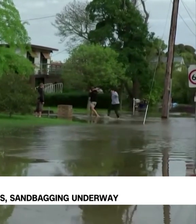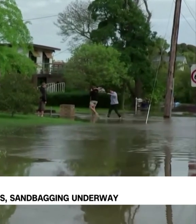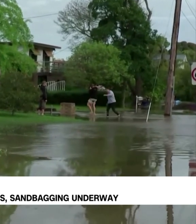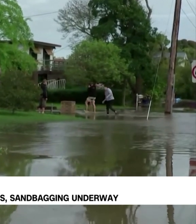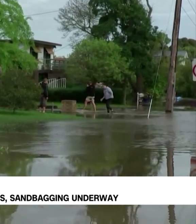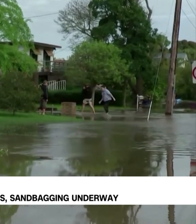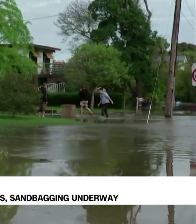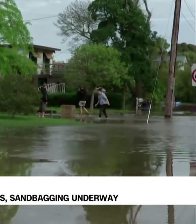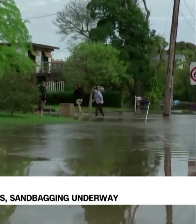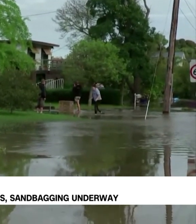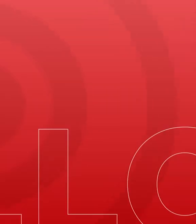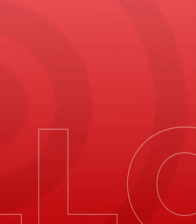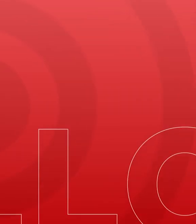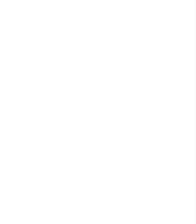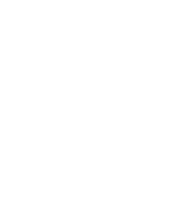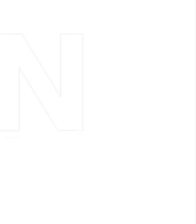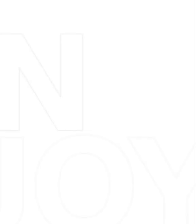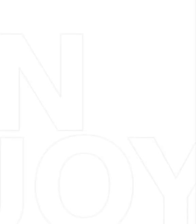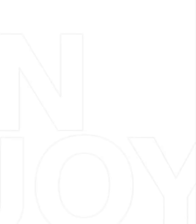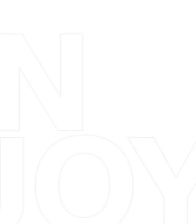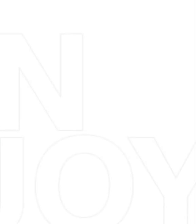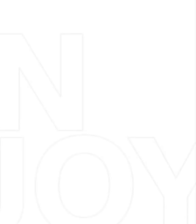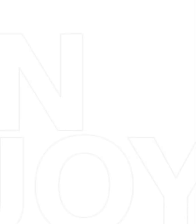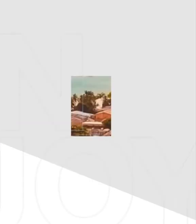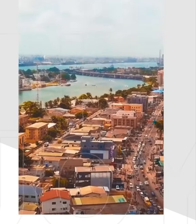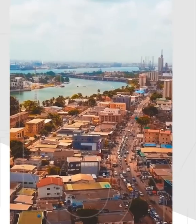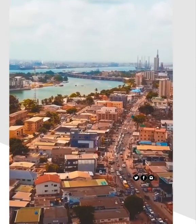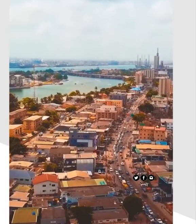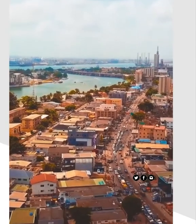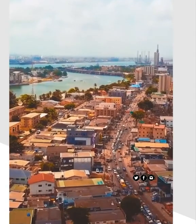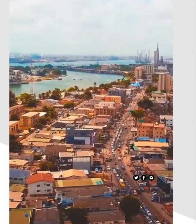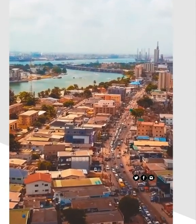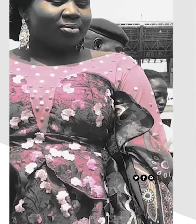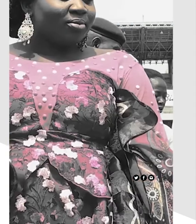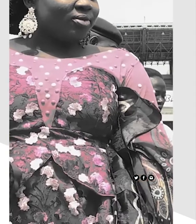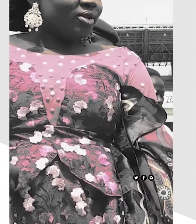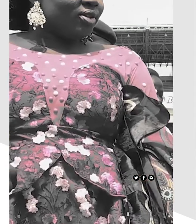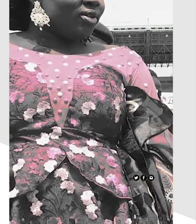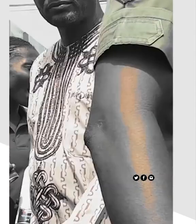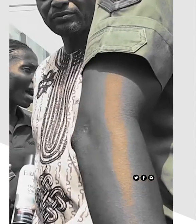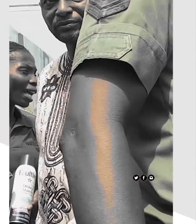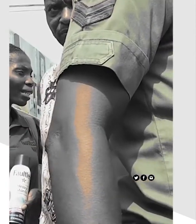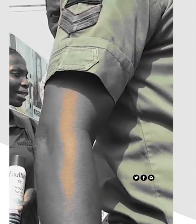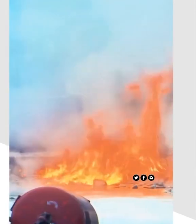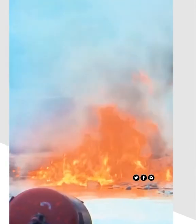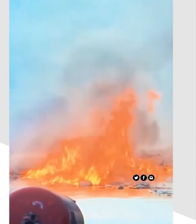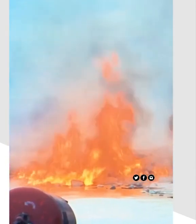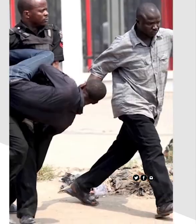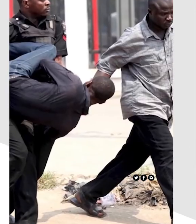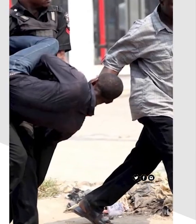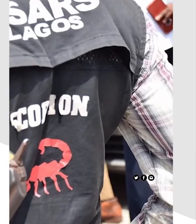positively to further. Hello, hope you enjoyed the news. Please do subscribe to our YouTube channel and